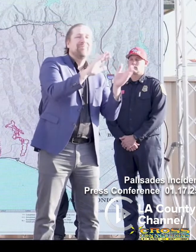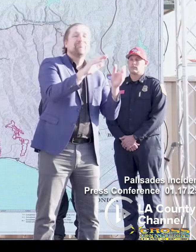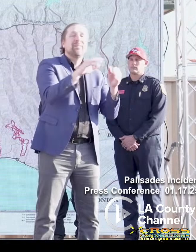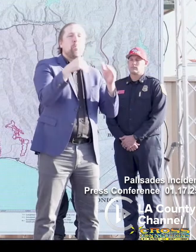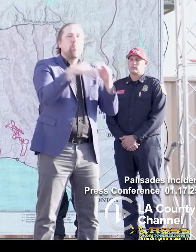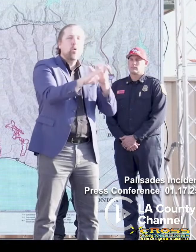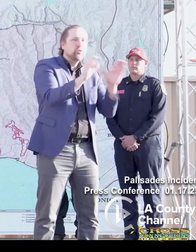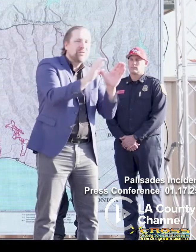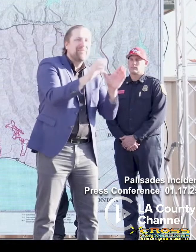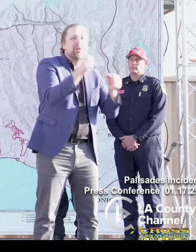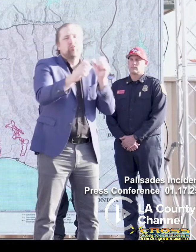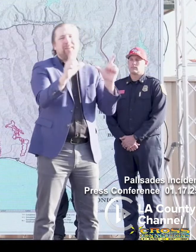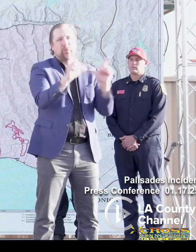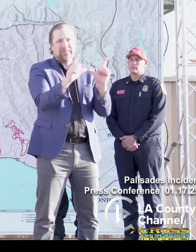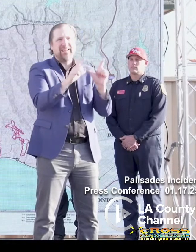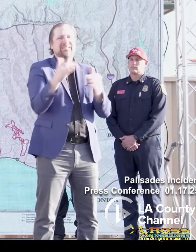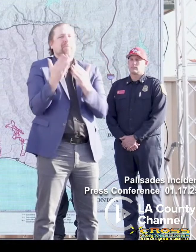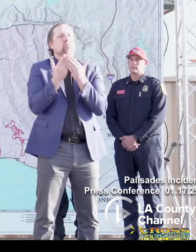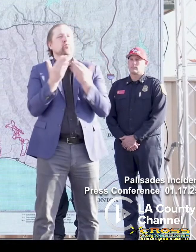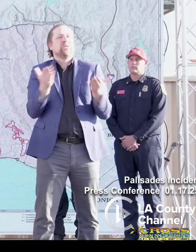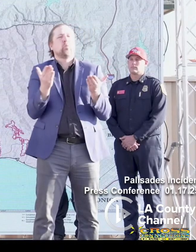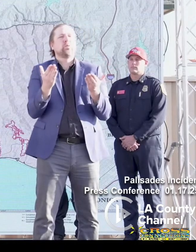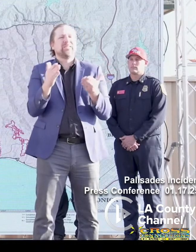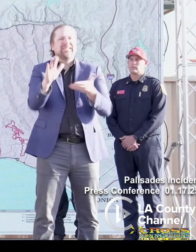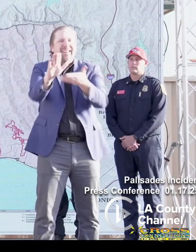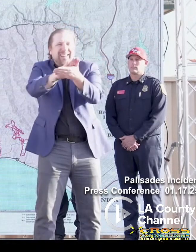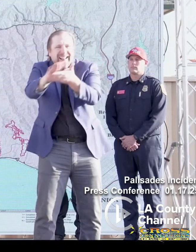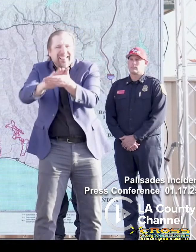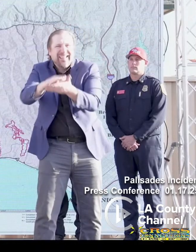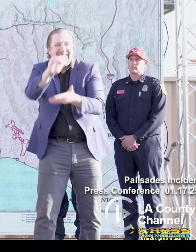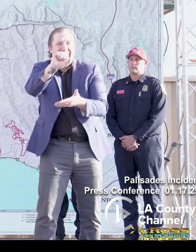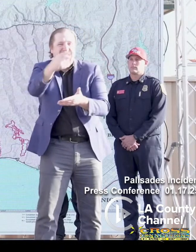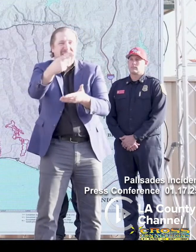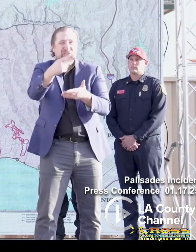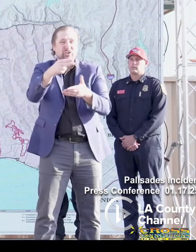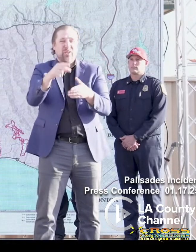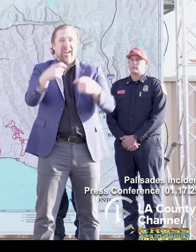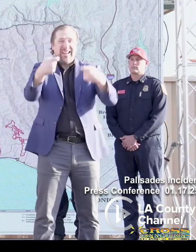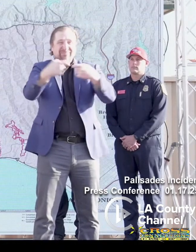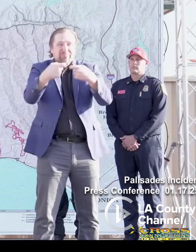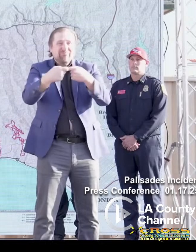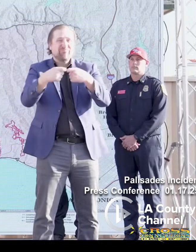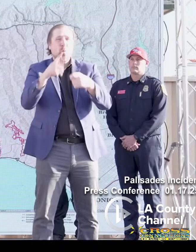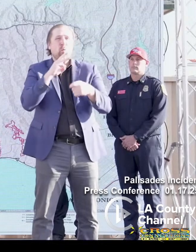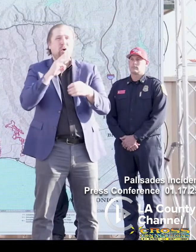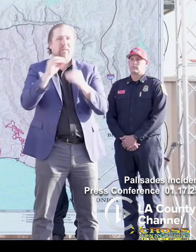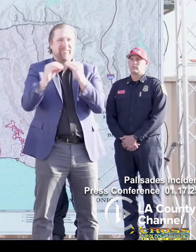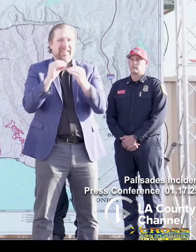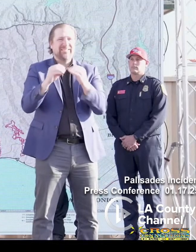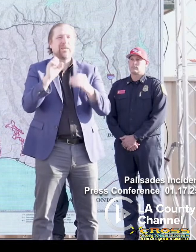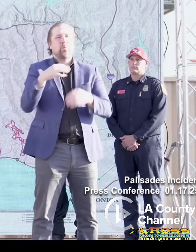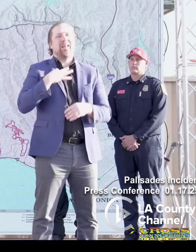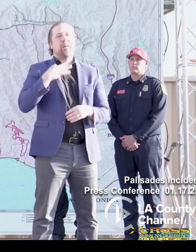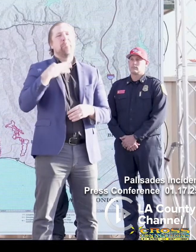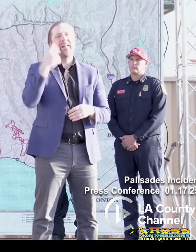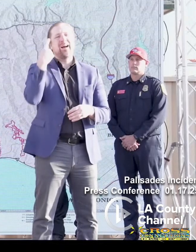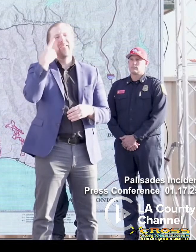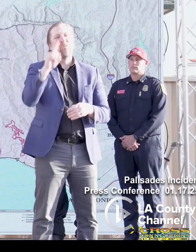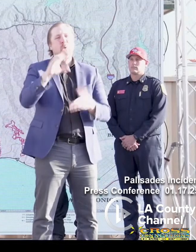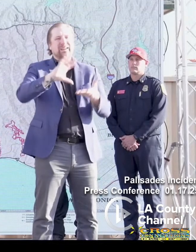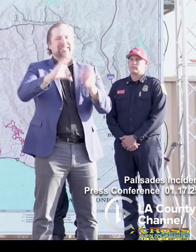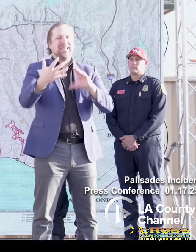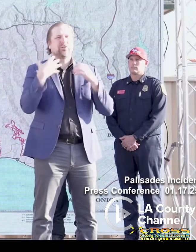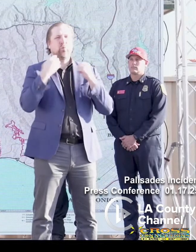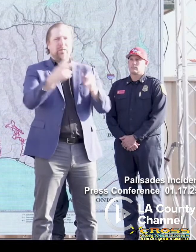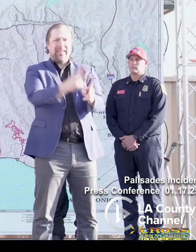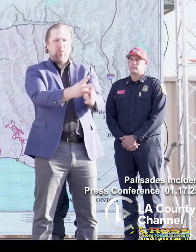get resources on making your home livable, such as cleaning ash and restoring utilities, and apply for disaster relief loans and